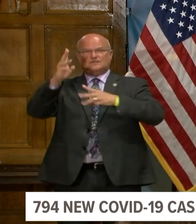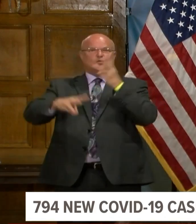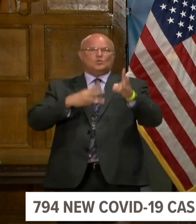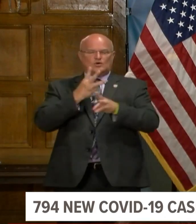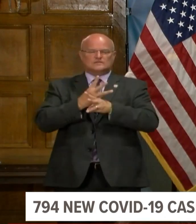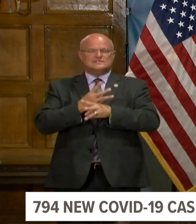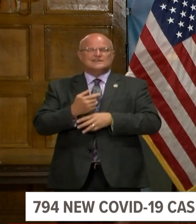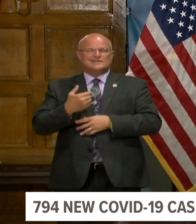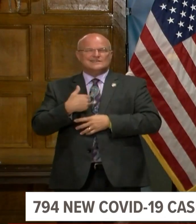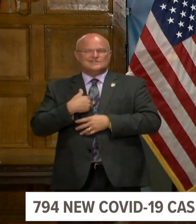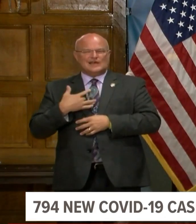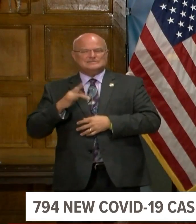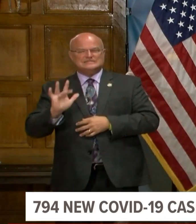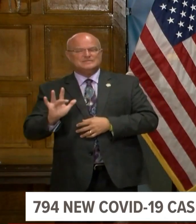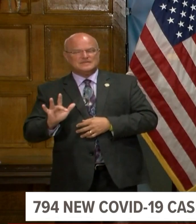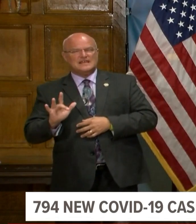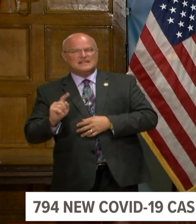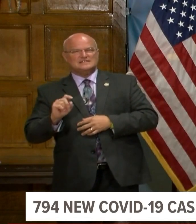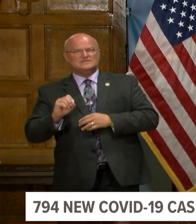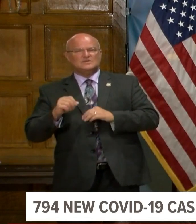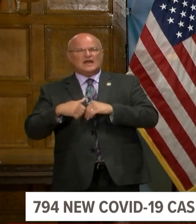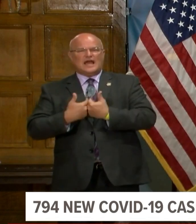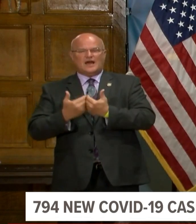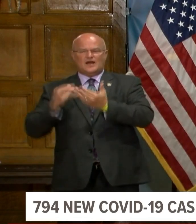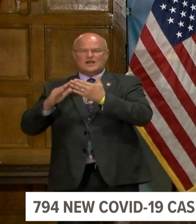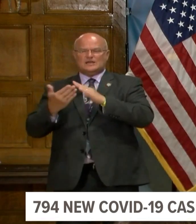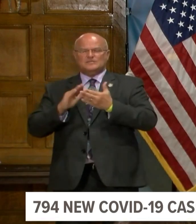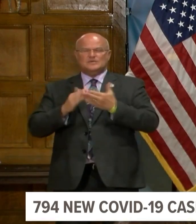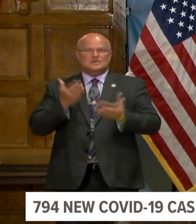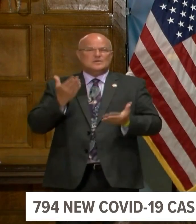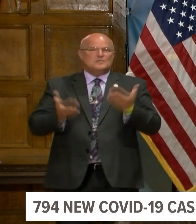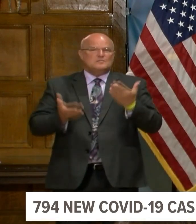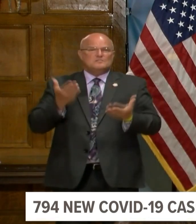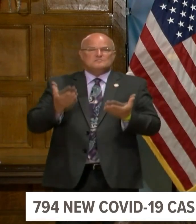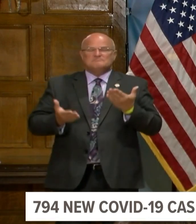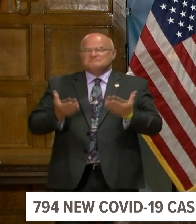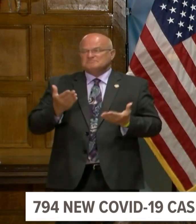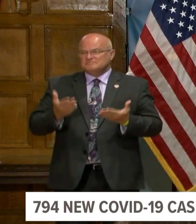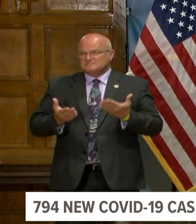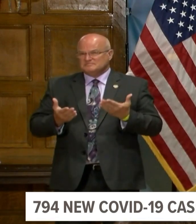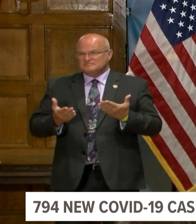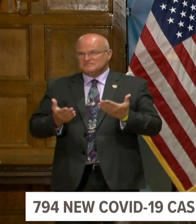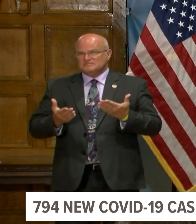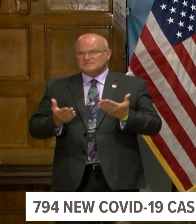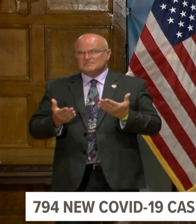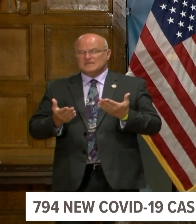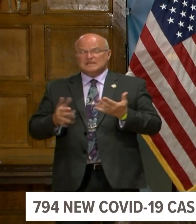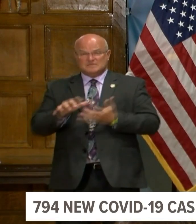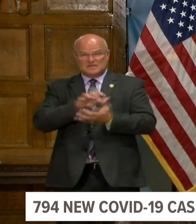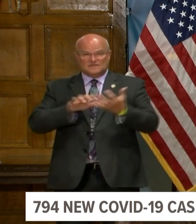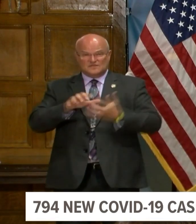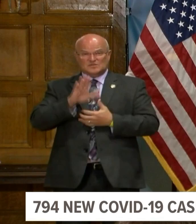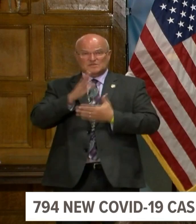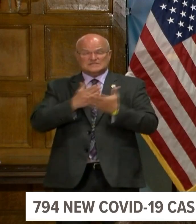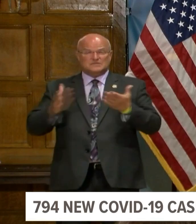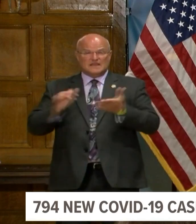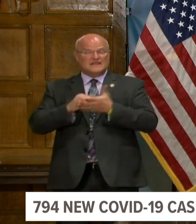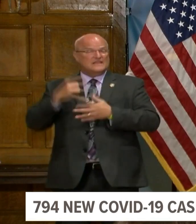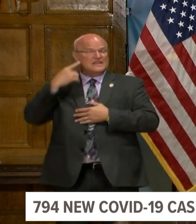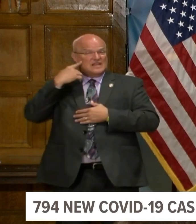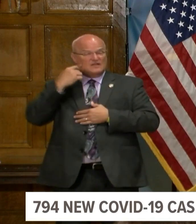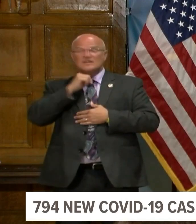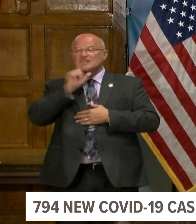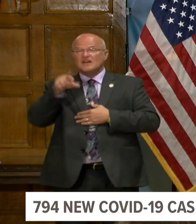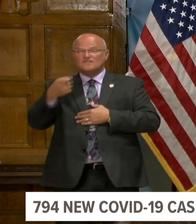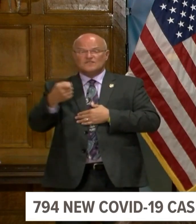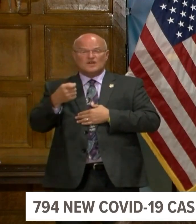So I'm very sympathetic to how communities may may be confused by some of the things they're hearing, not